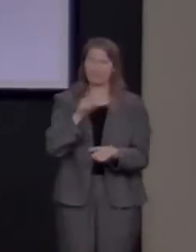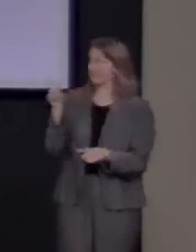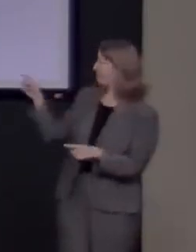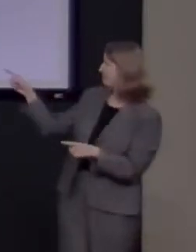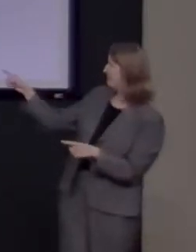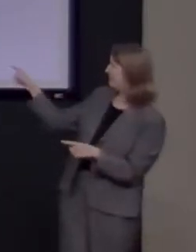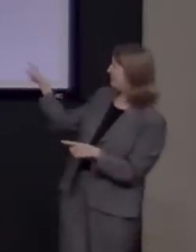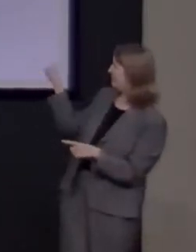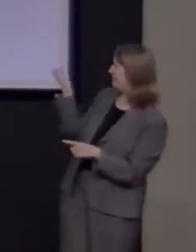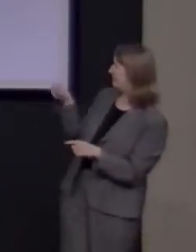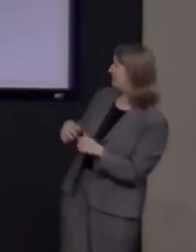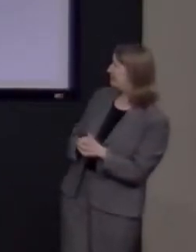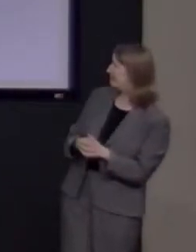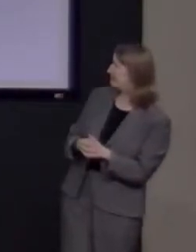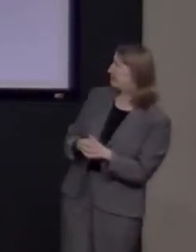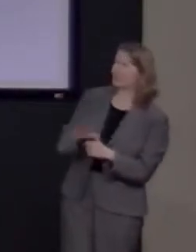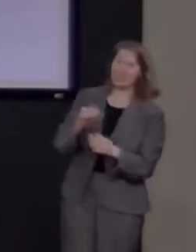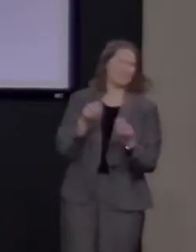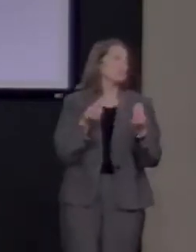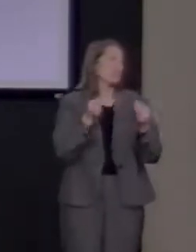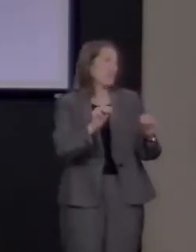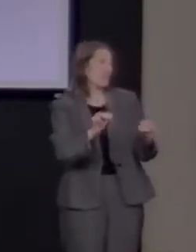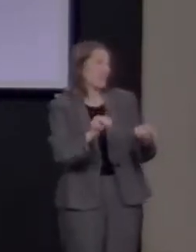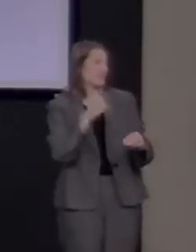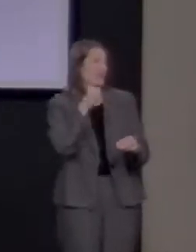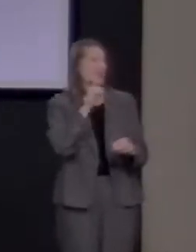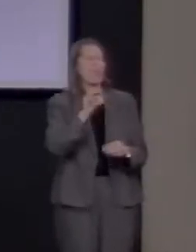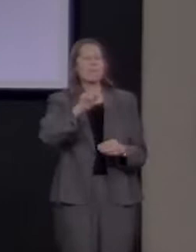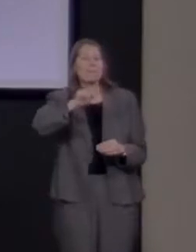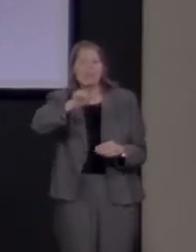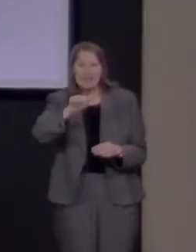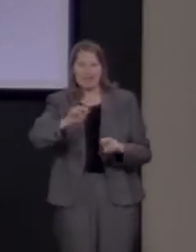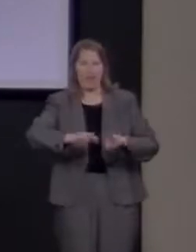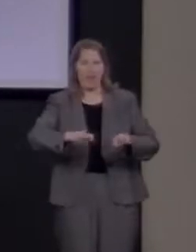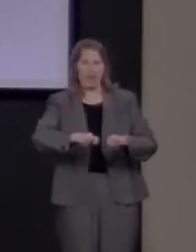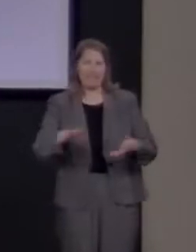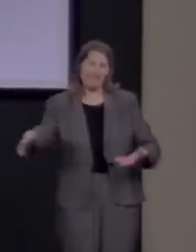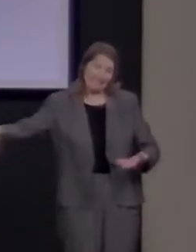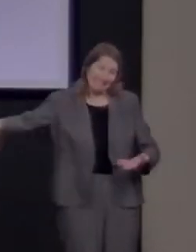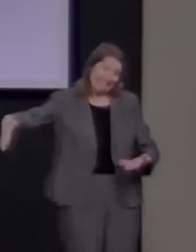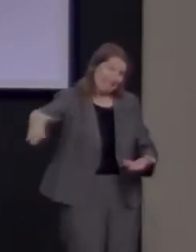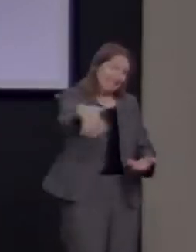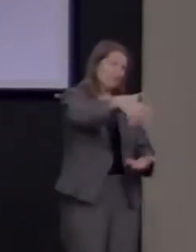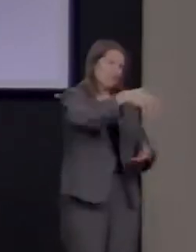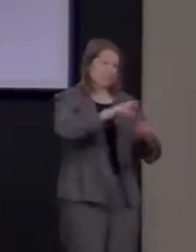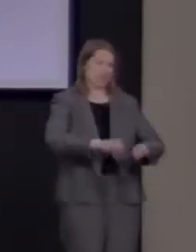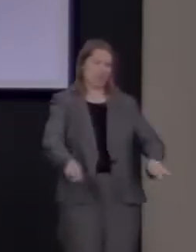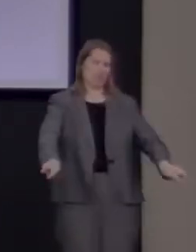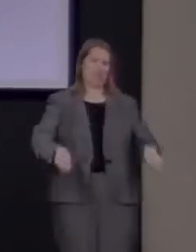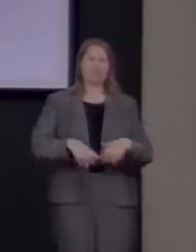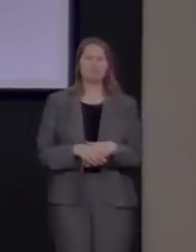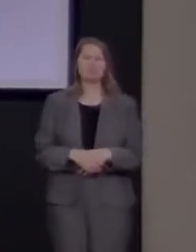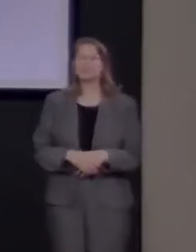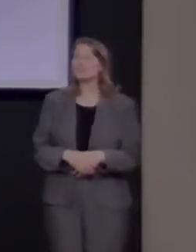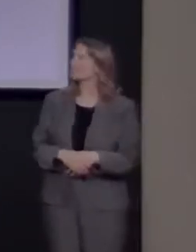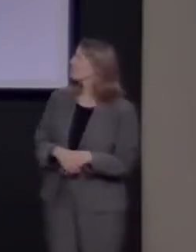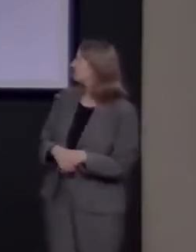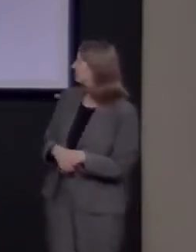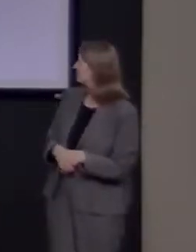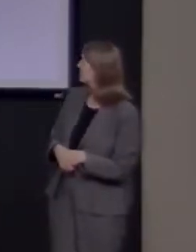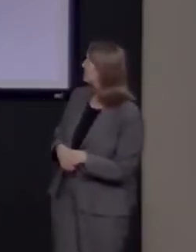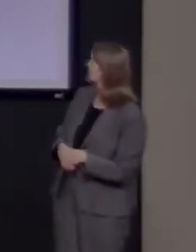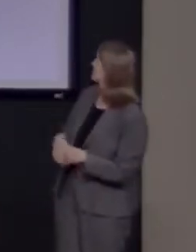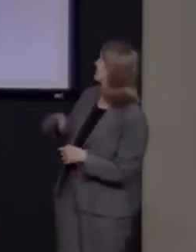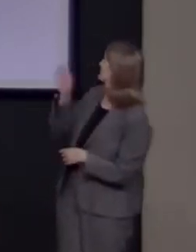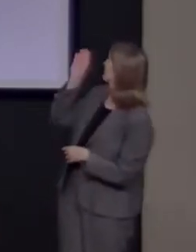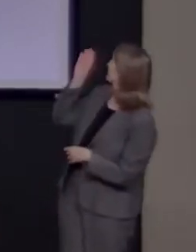a methodology used in meta-analytic studies of neuroimaging data. This is work by my